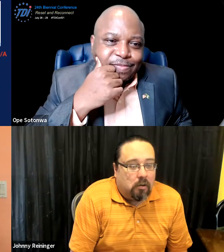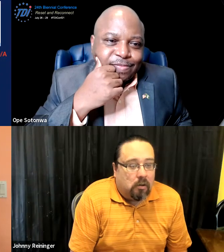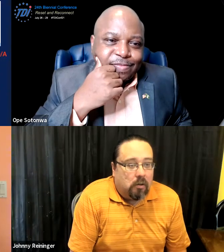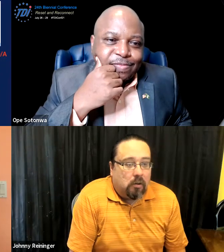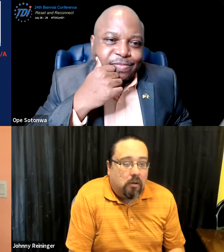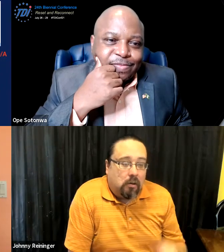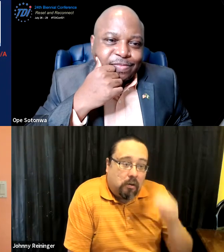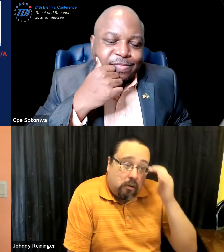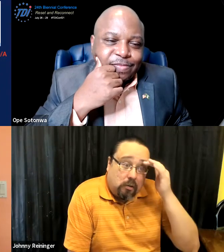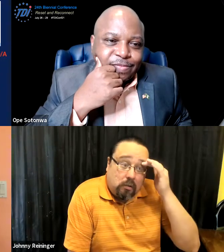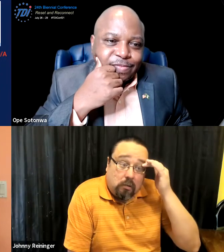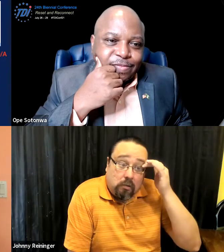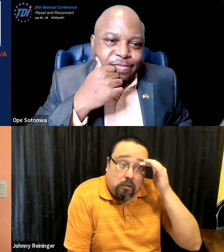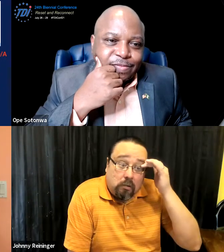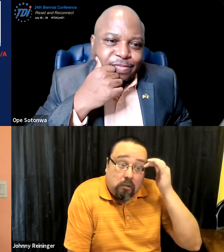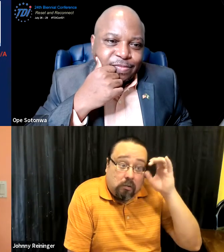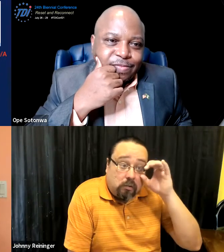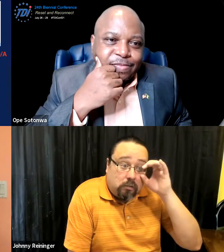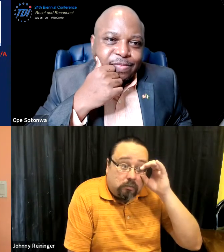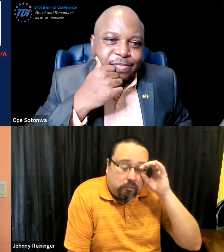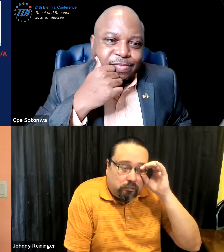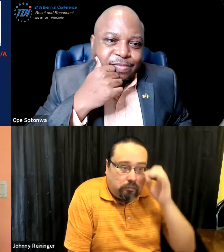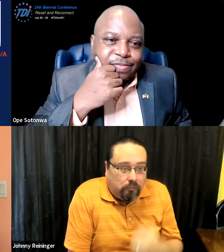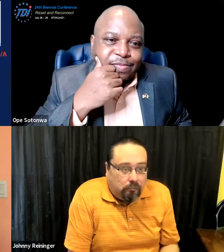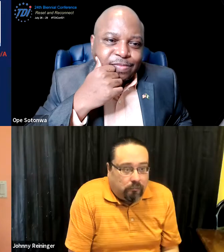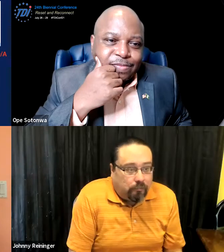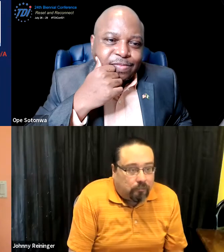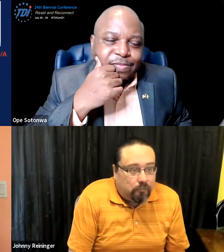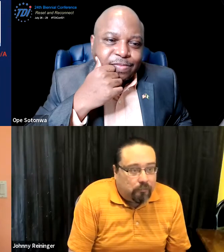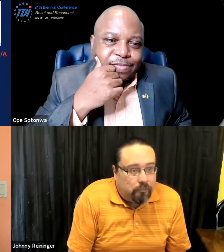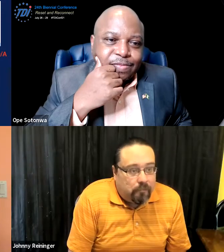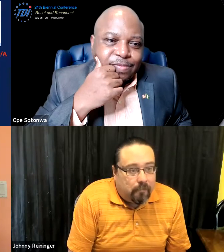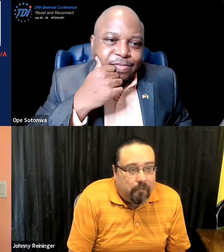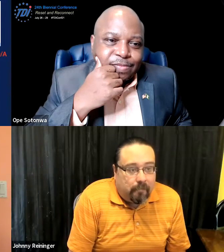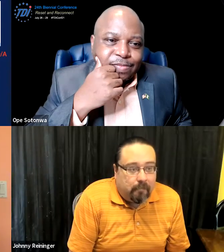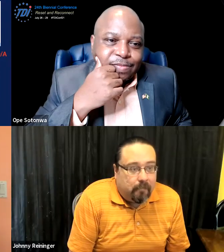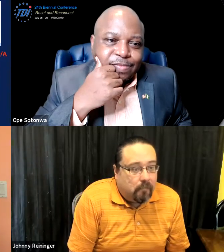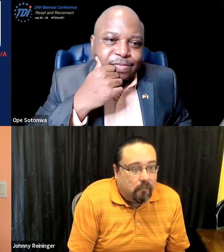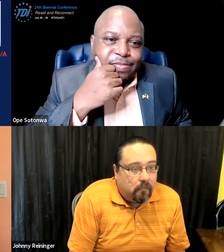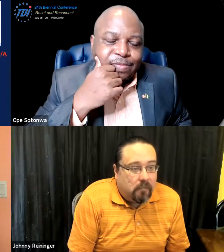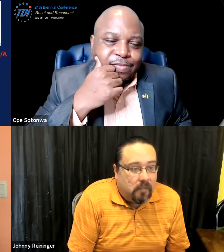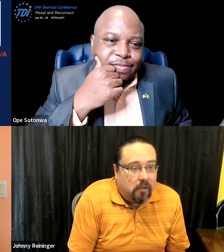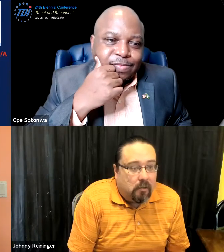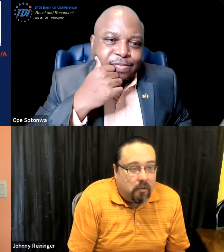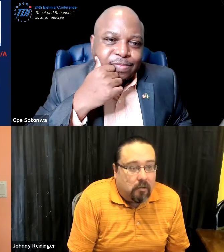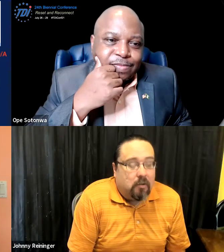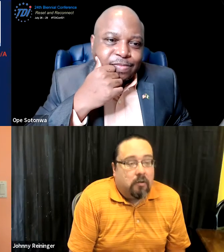of companies to do is to do the right thing by the community, to give back to the community, and start by